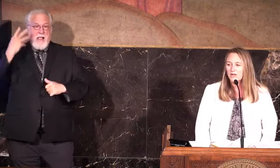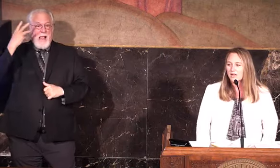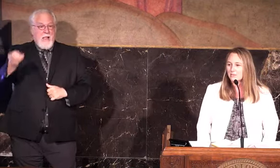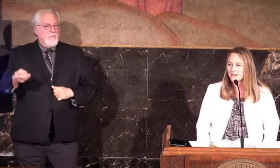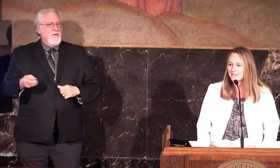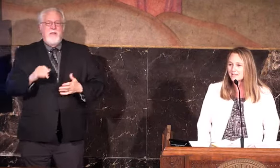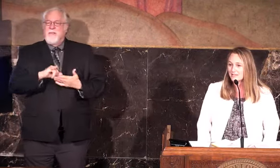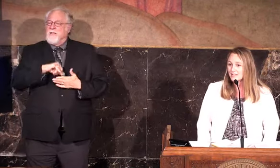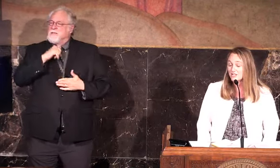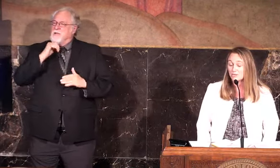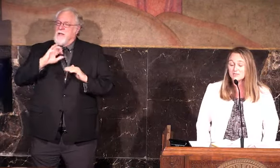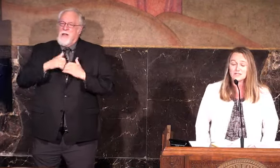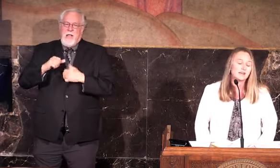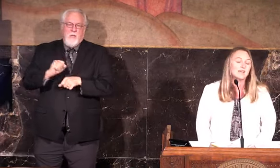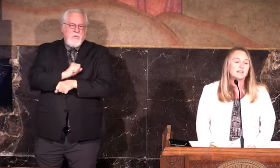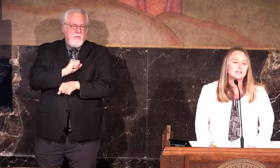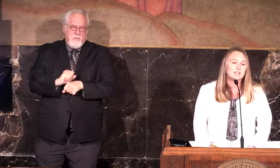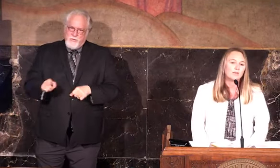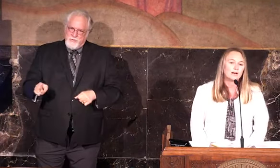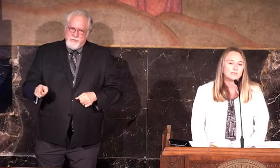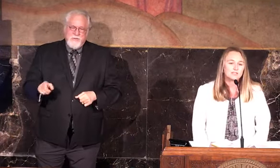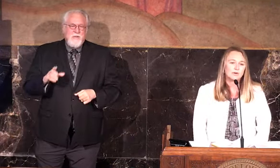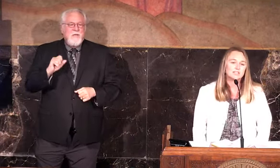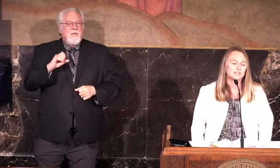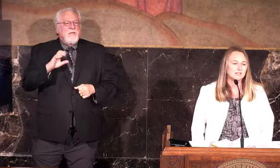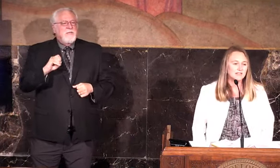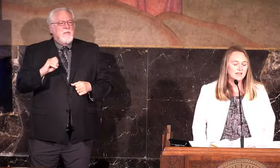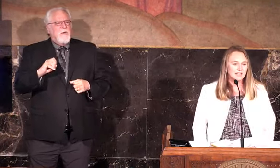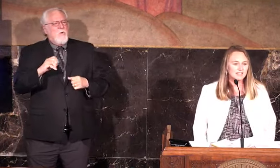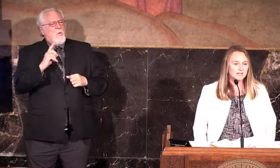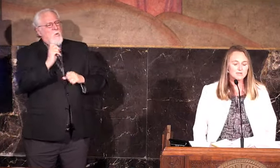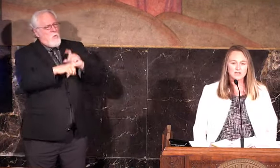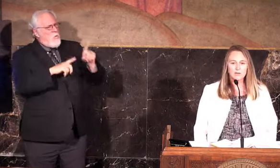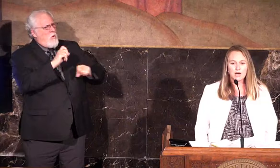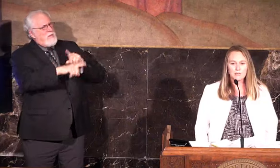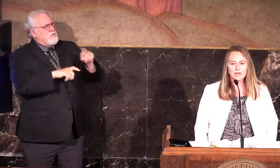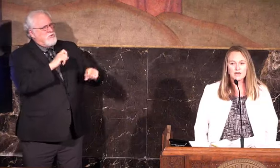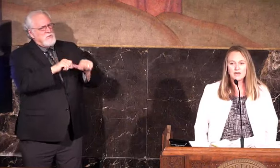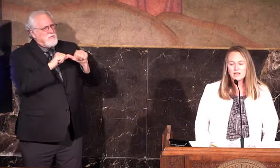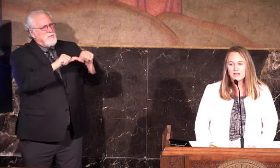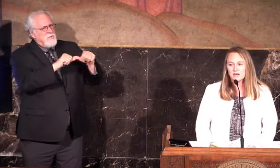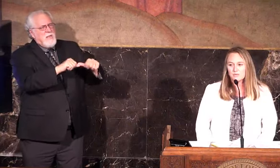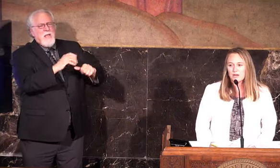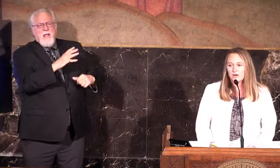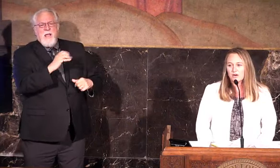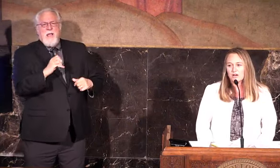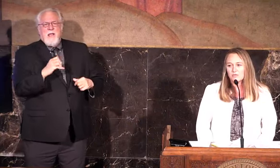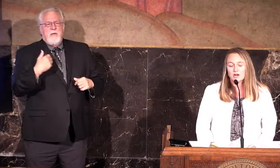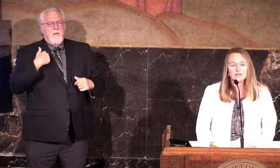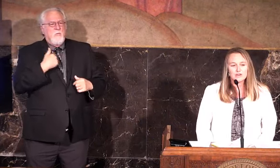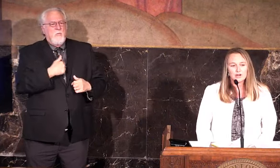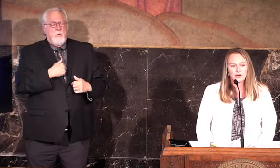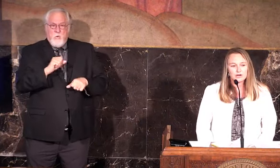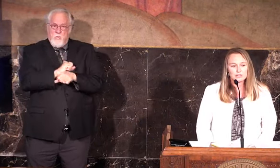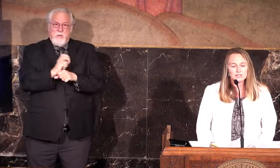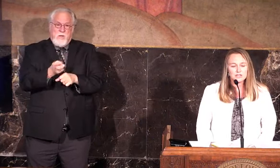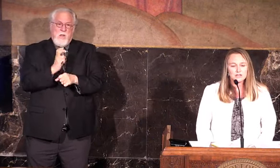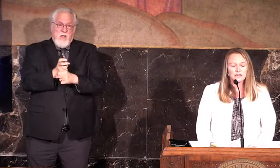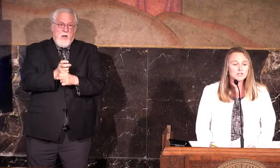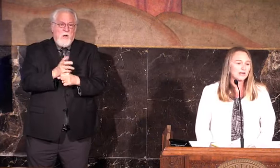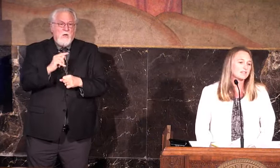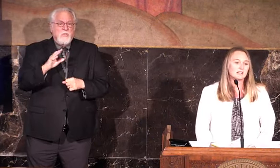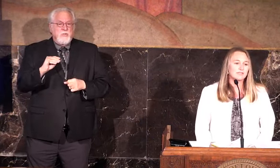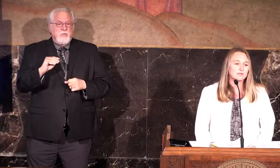how antibody testing is interpreted. And so these questions continue to come up, and we are working very hard